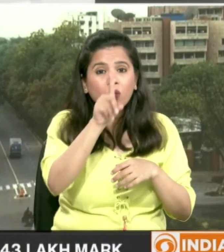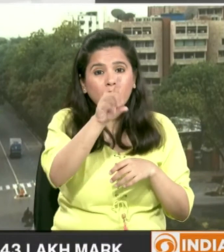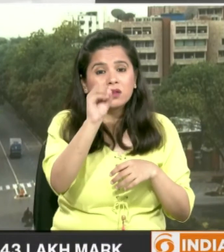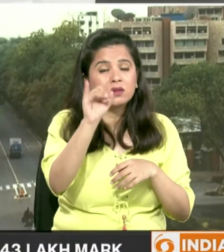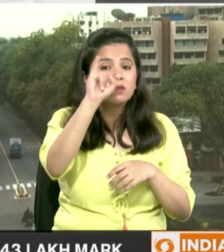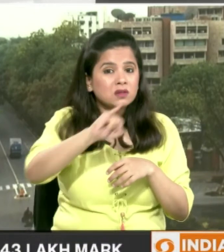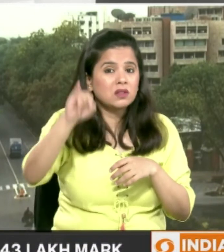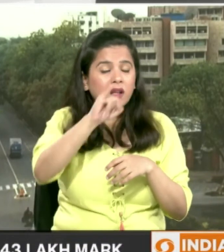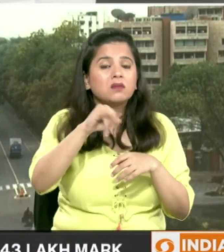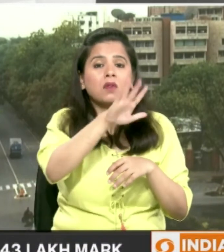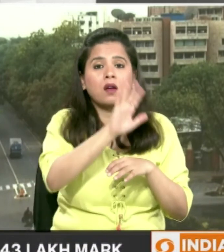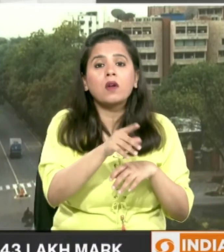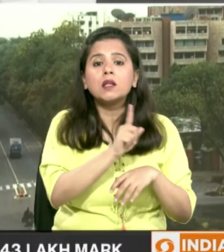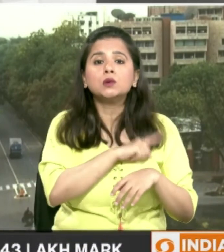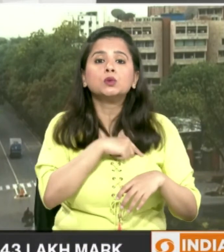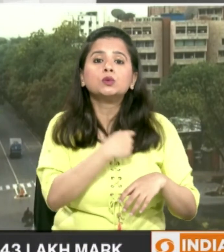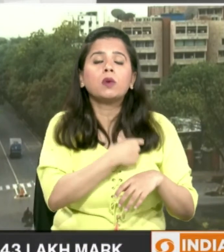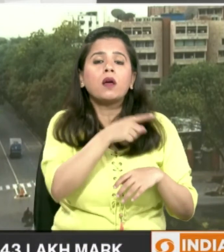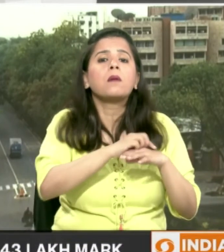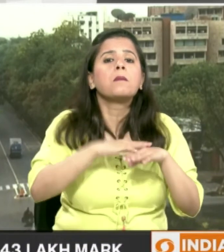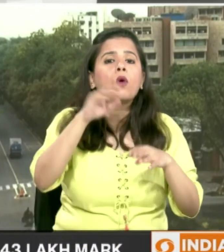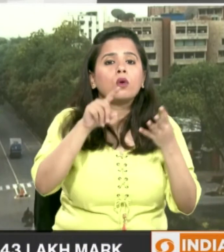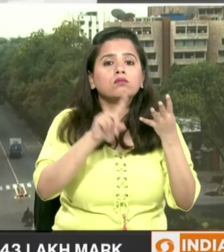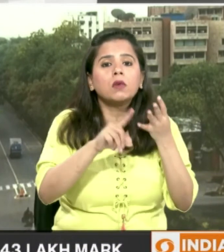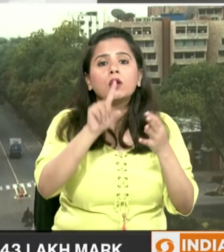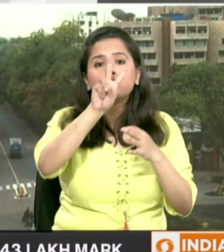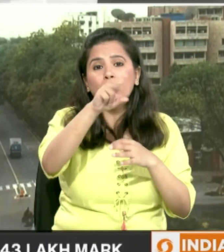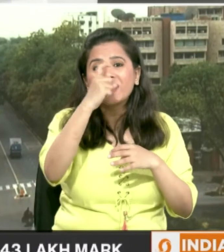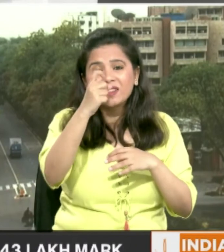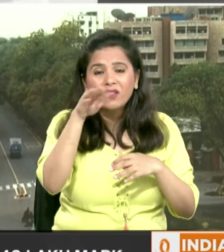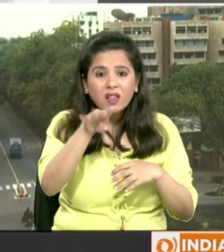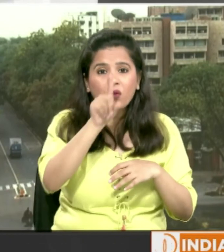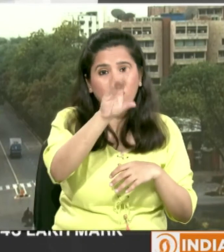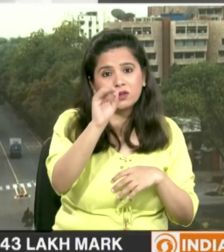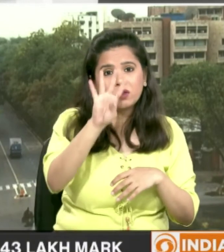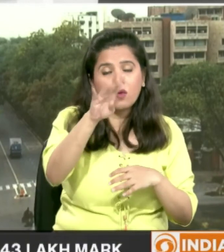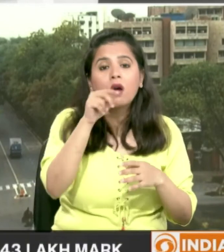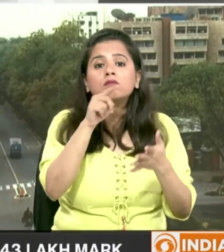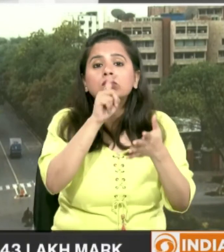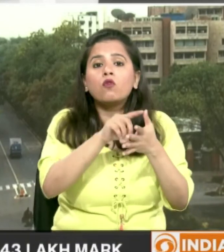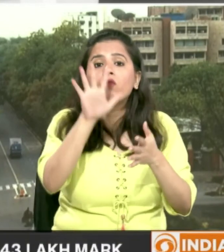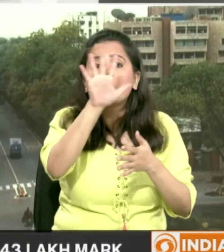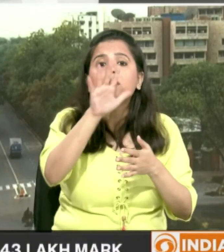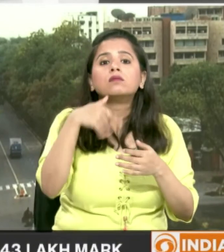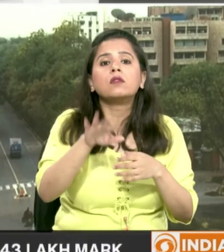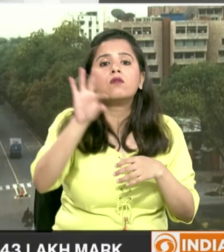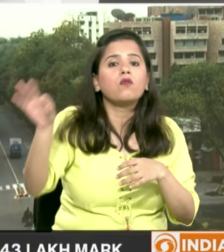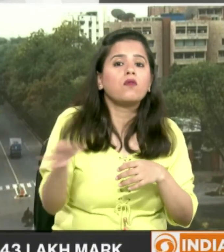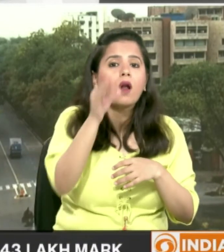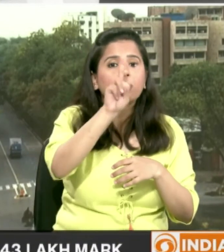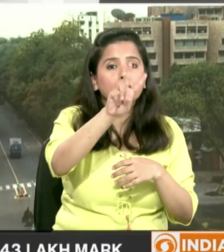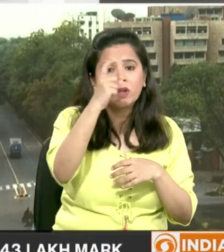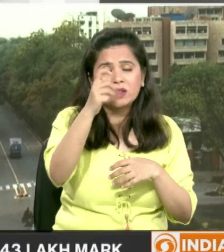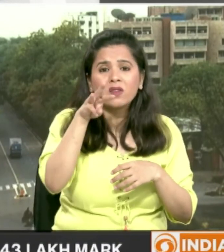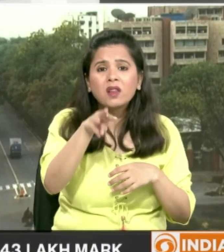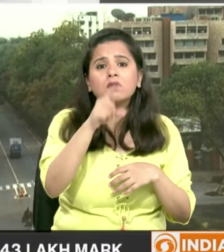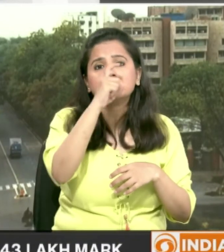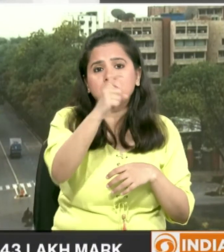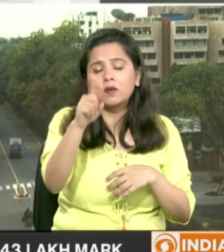31,106, Spain with more than 27,104, and France with